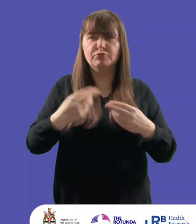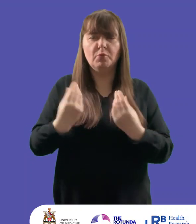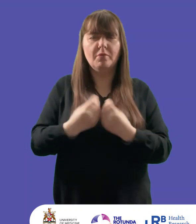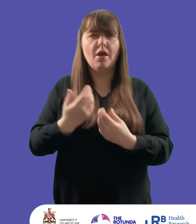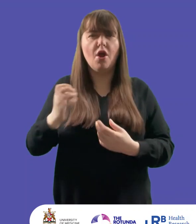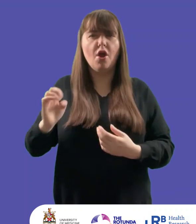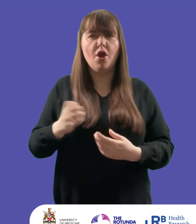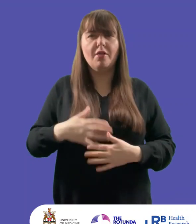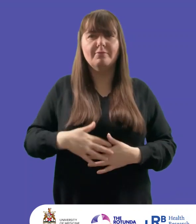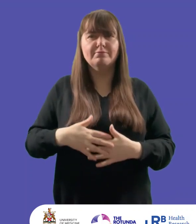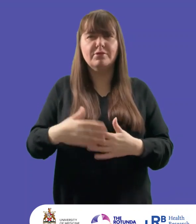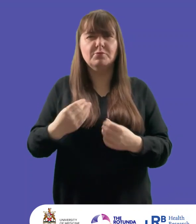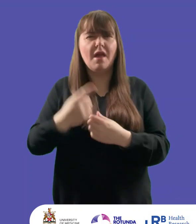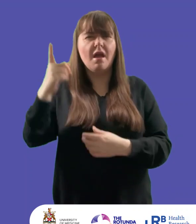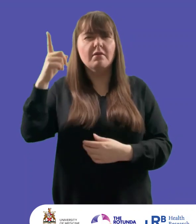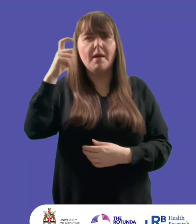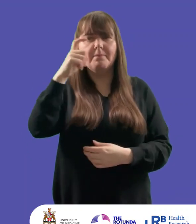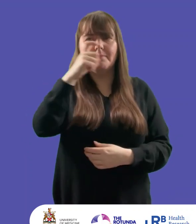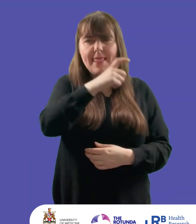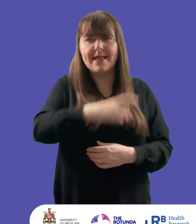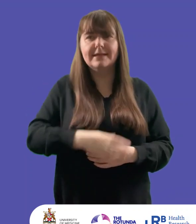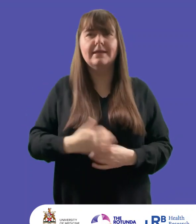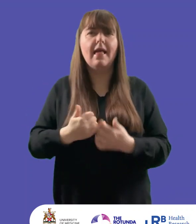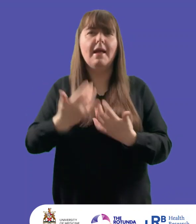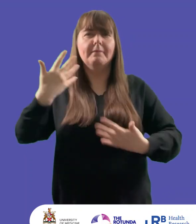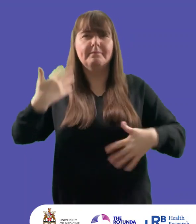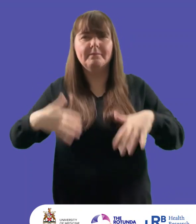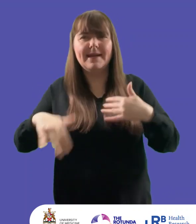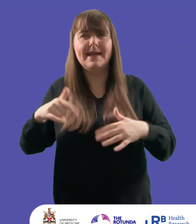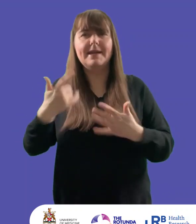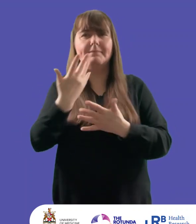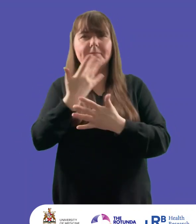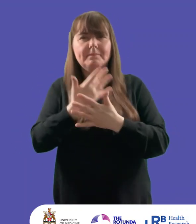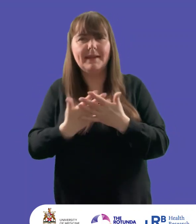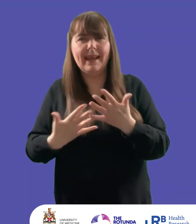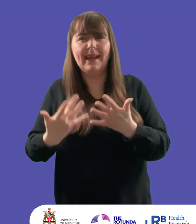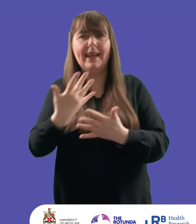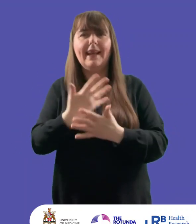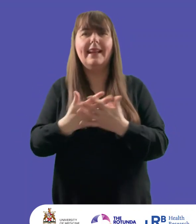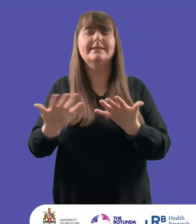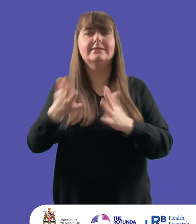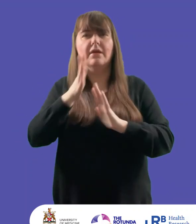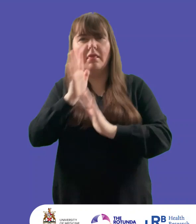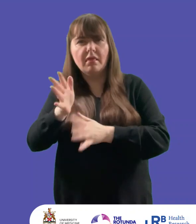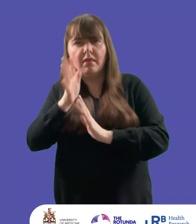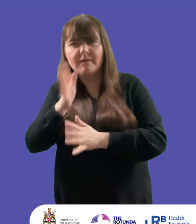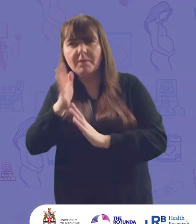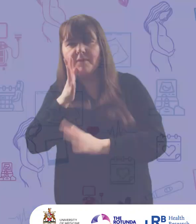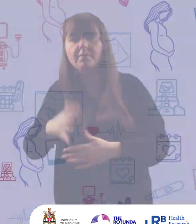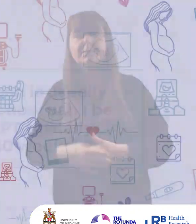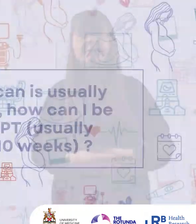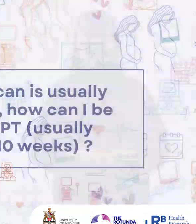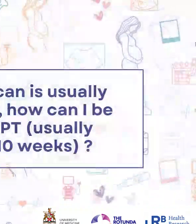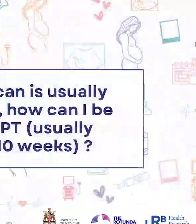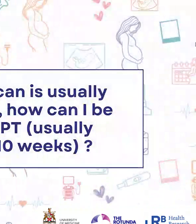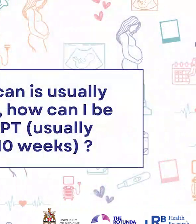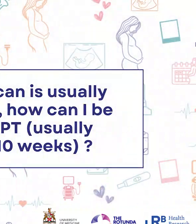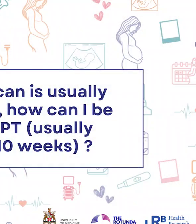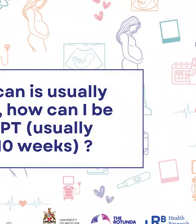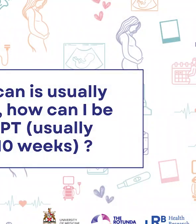early pregnancy with complications such as pain, bleeding, and nausea and vomiting in